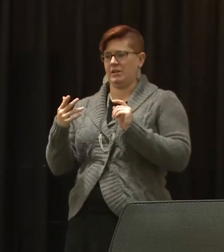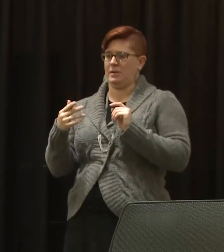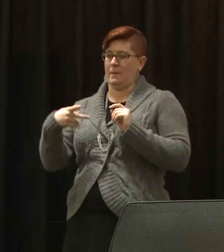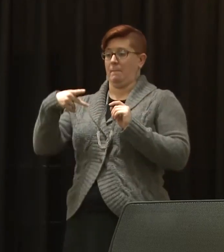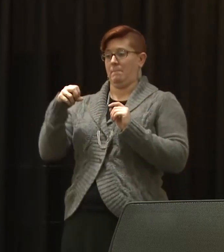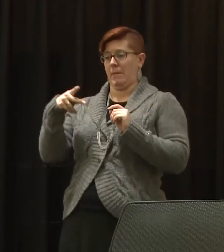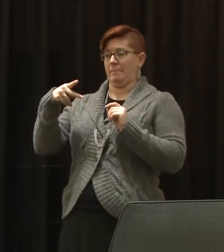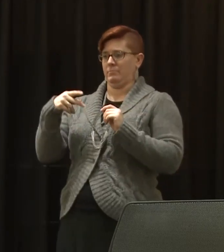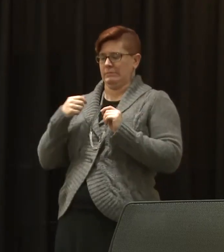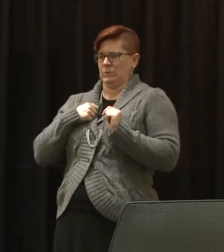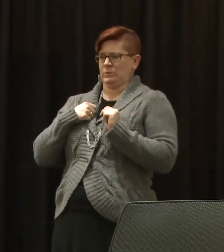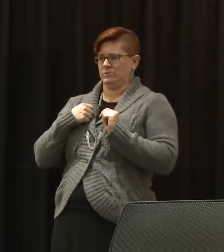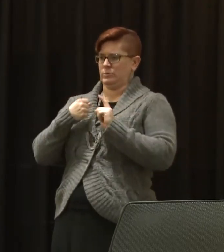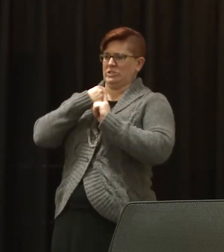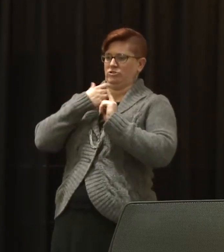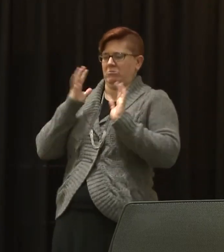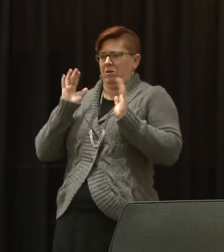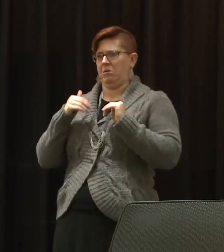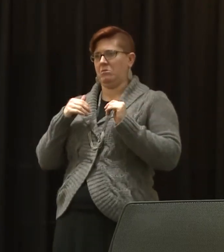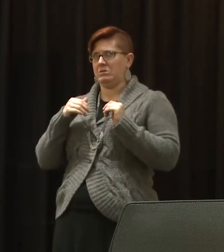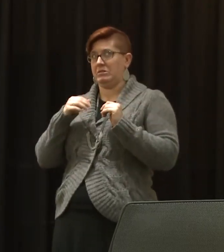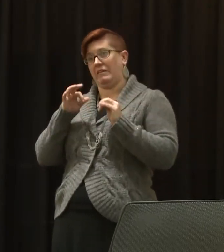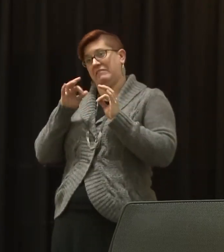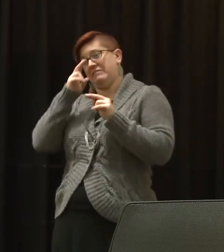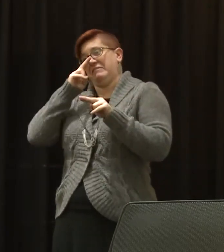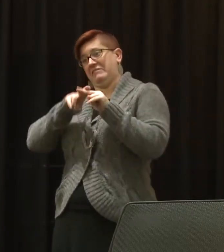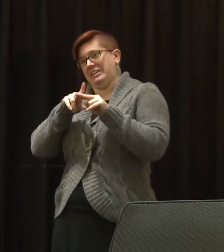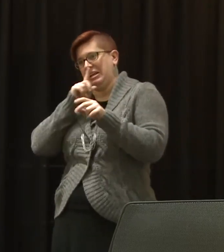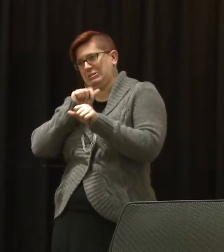whish. No harm done. It's fun, actually.